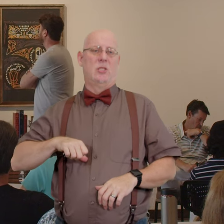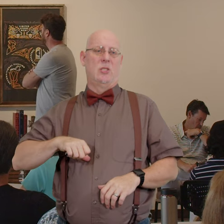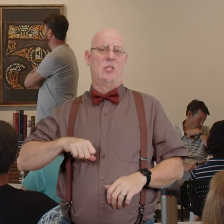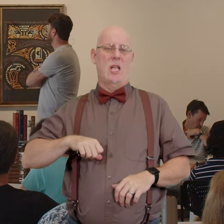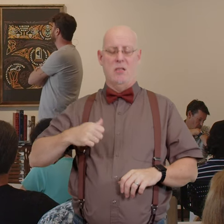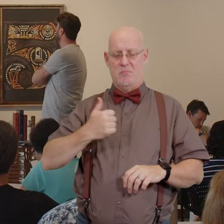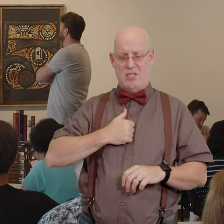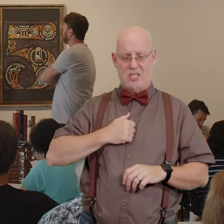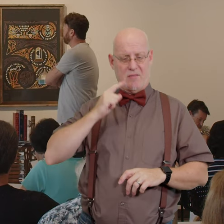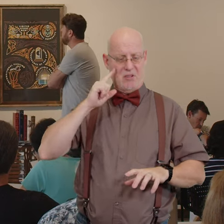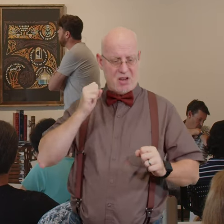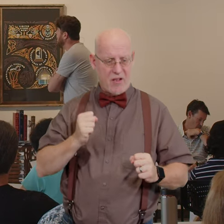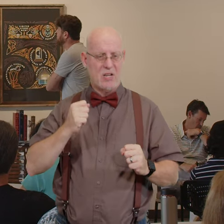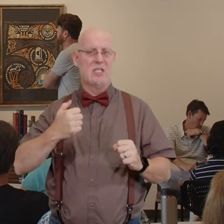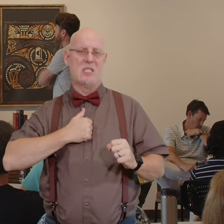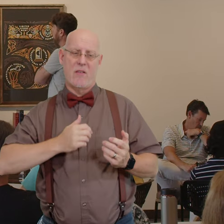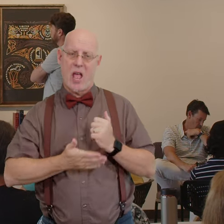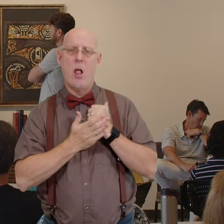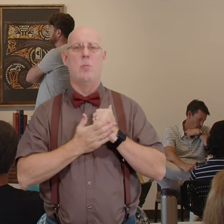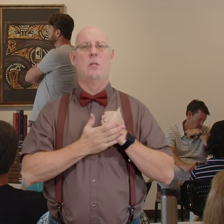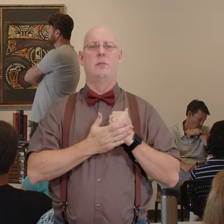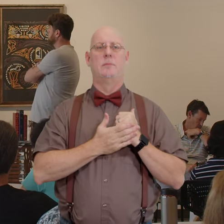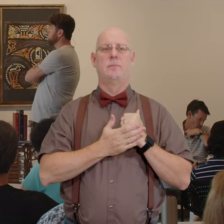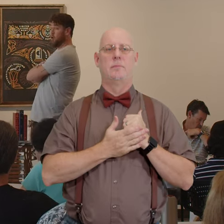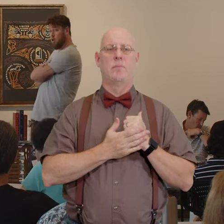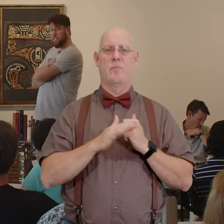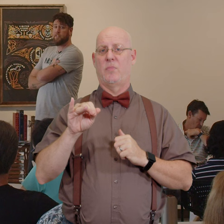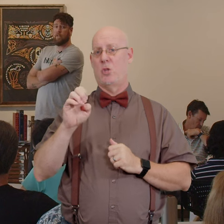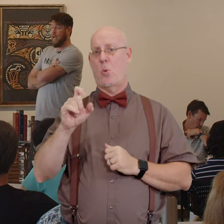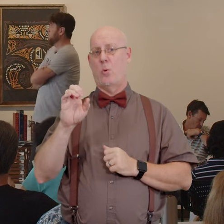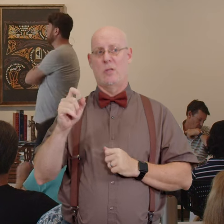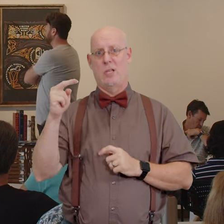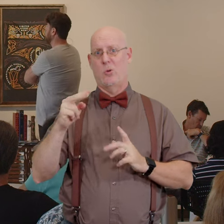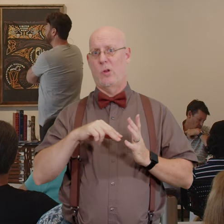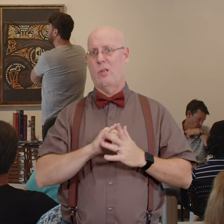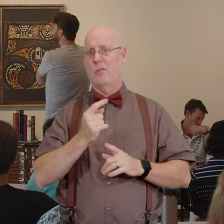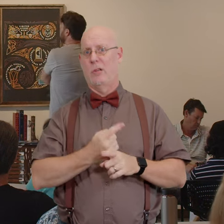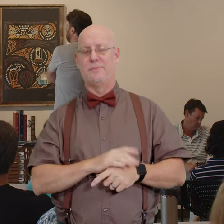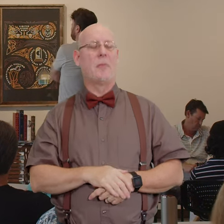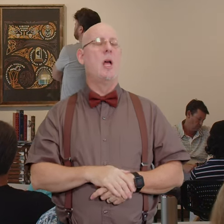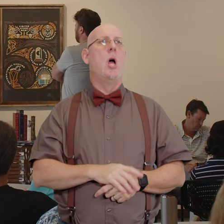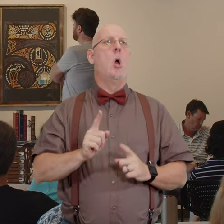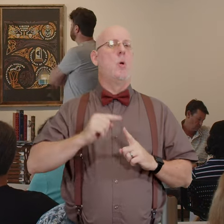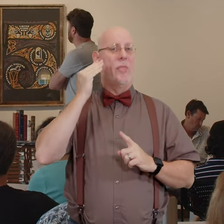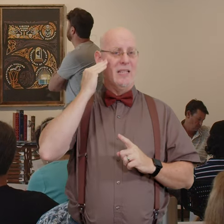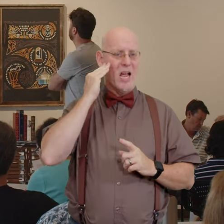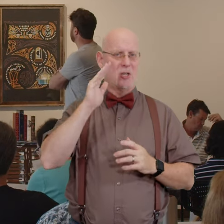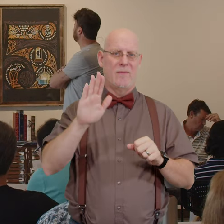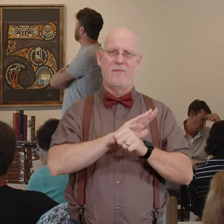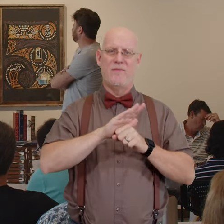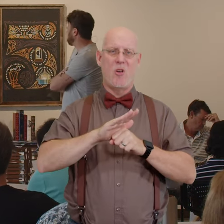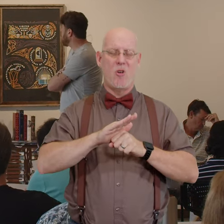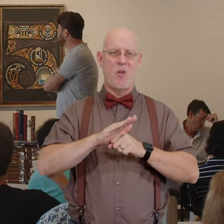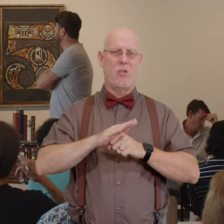brood of self-confidence, self-wisdom, and self-help. Joel Osteen needs to read that one, right? When the conscience has